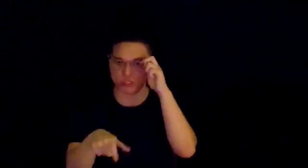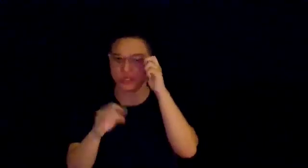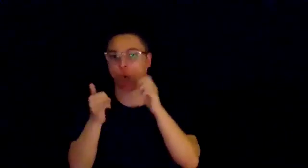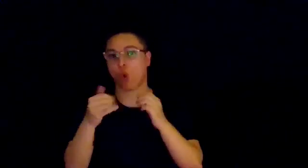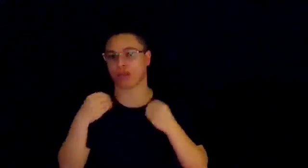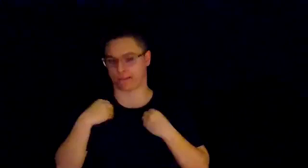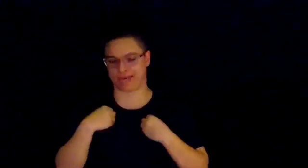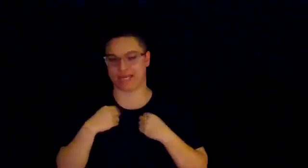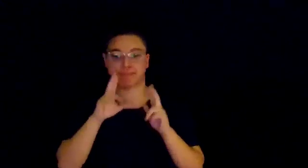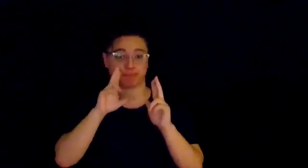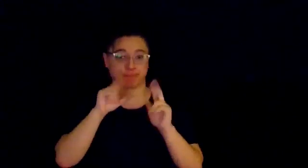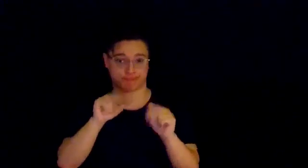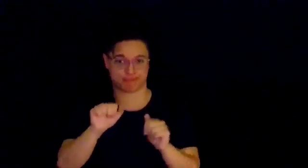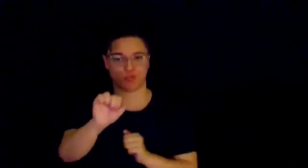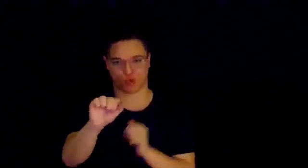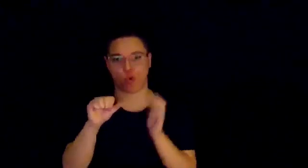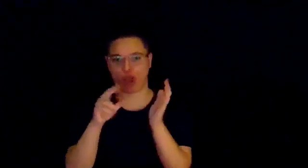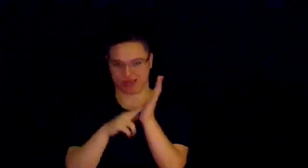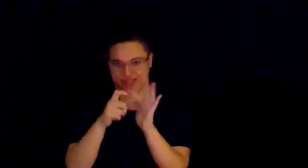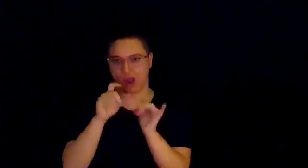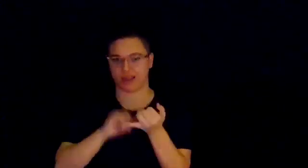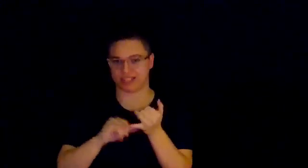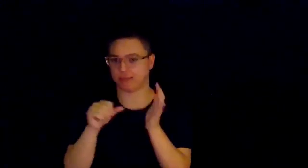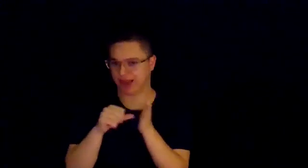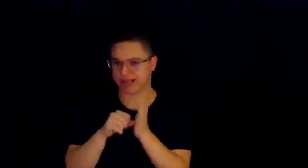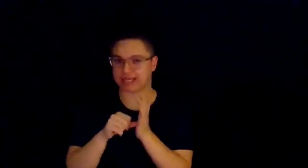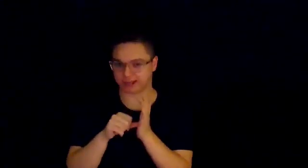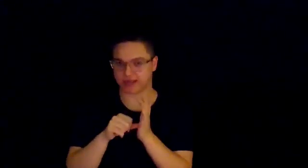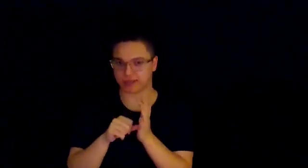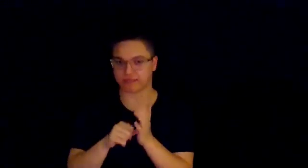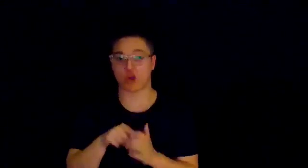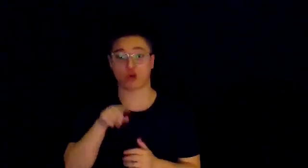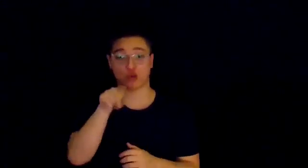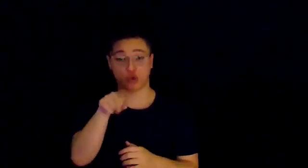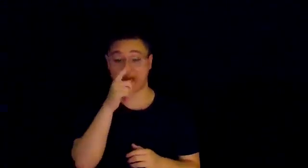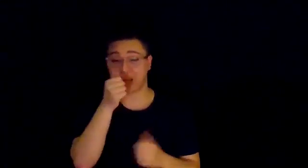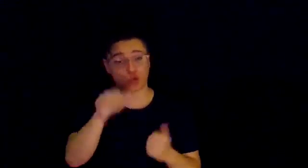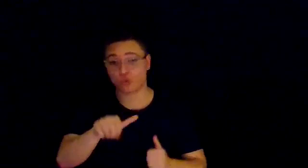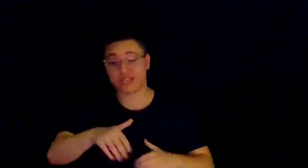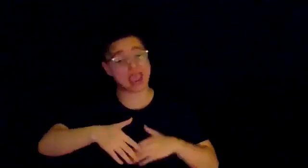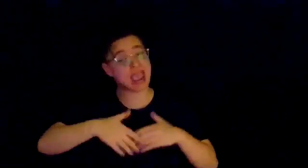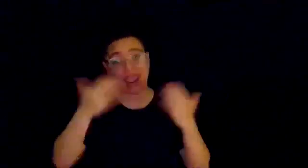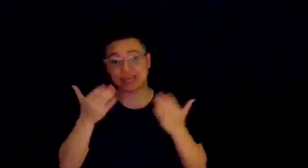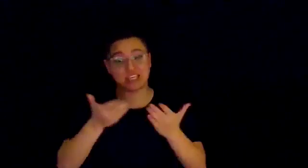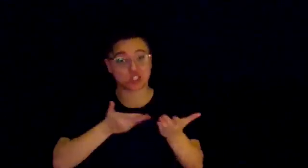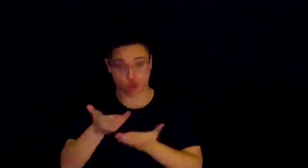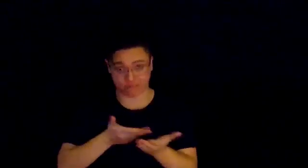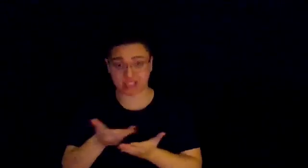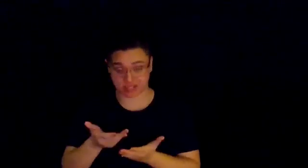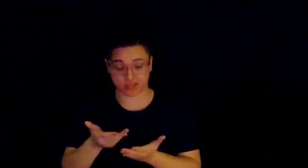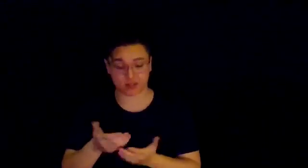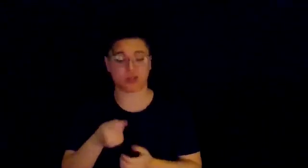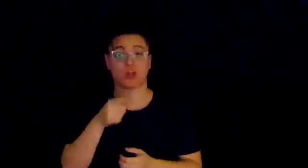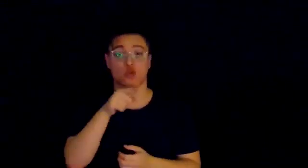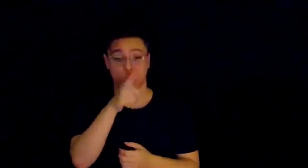plan manager person or organization look after your plan for you, look after your NDIS money for you. And